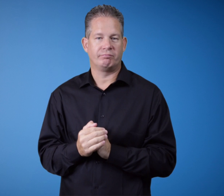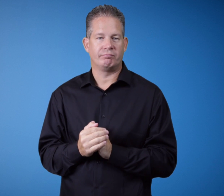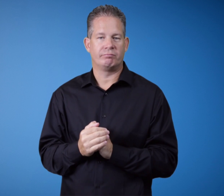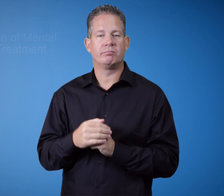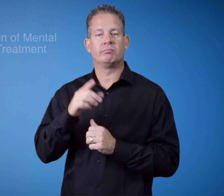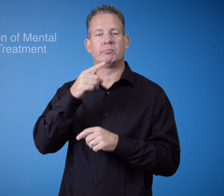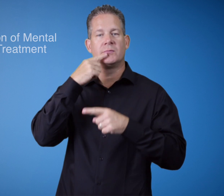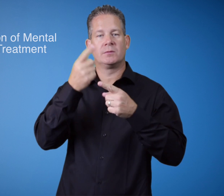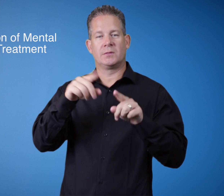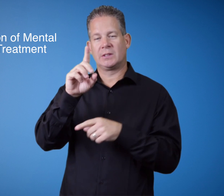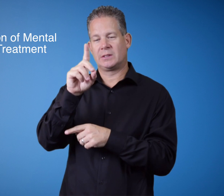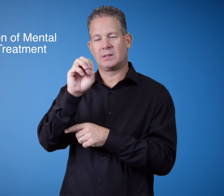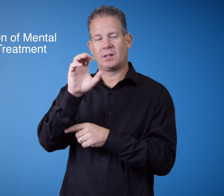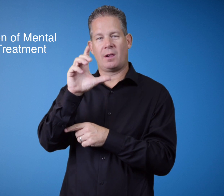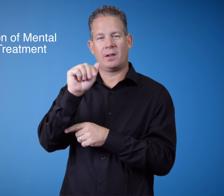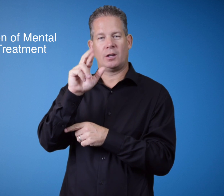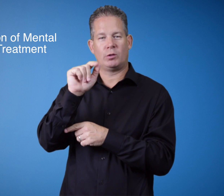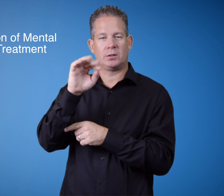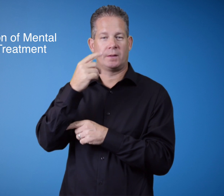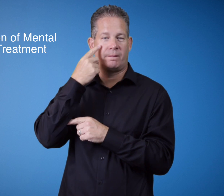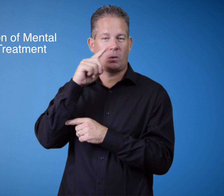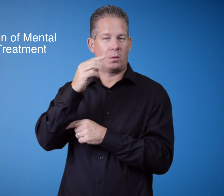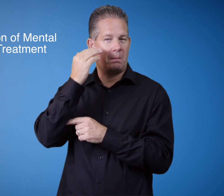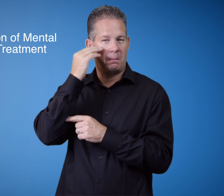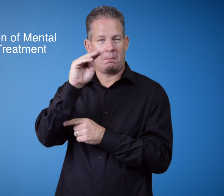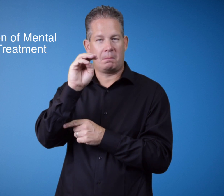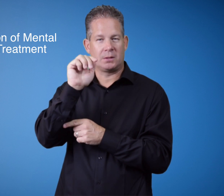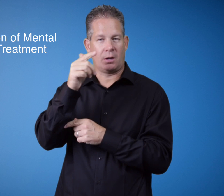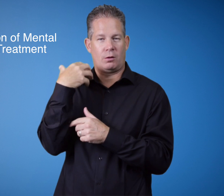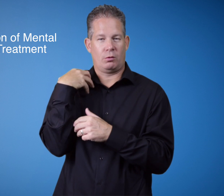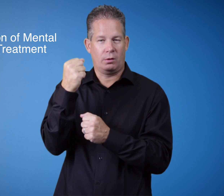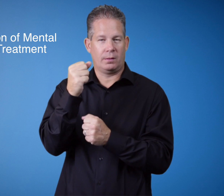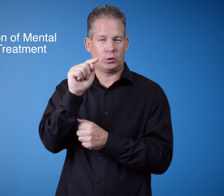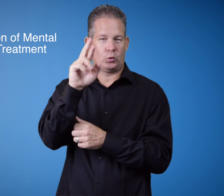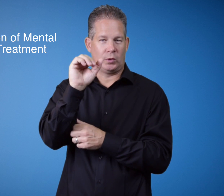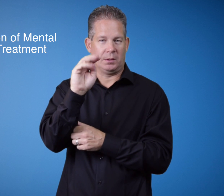decision for you. A declaration of mental health treatment